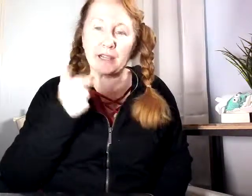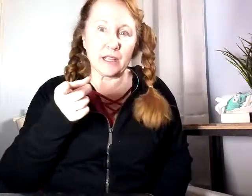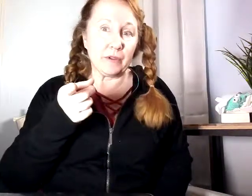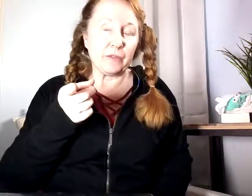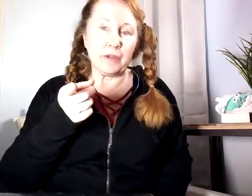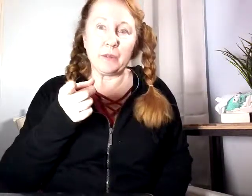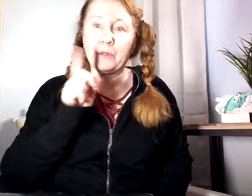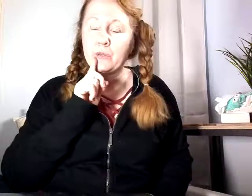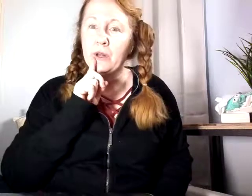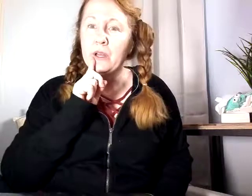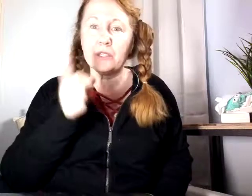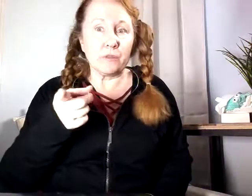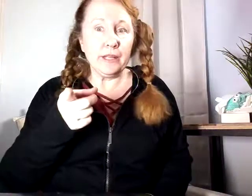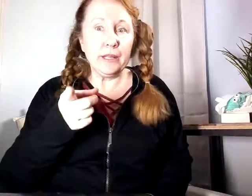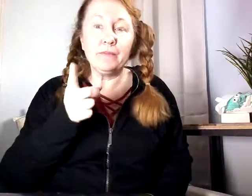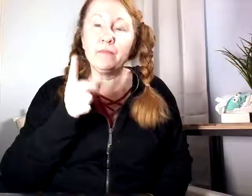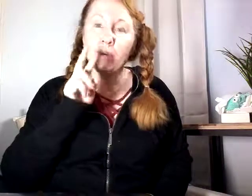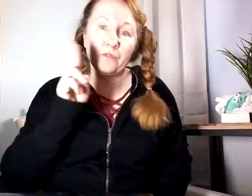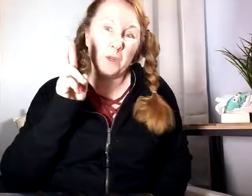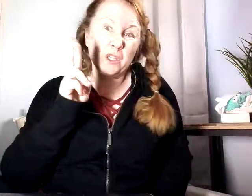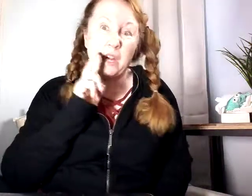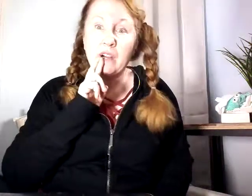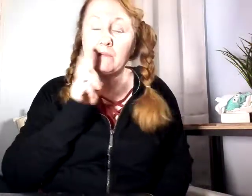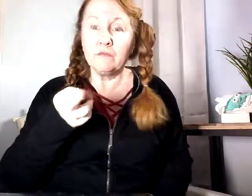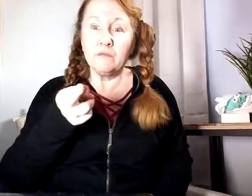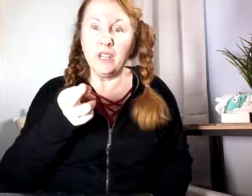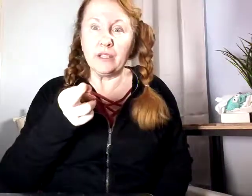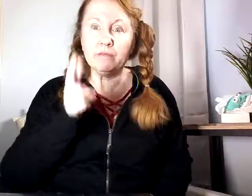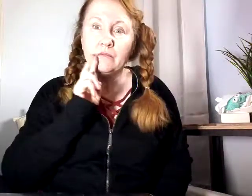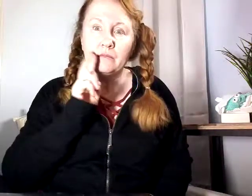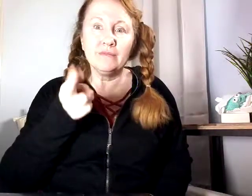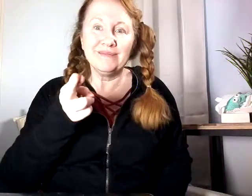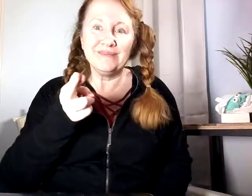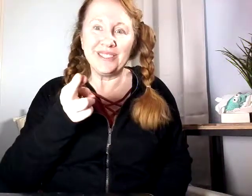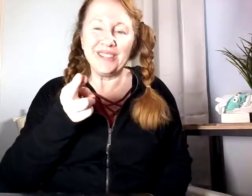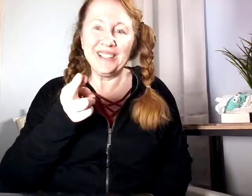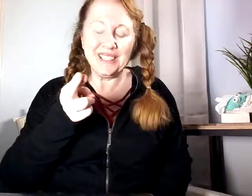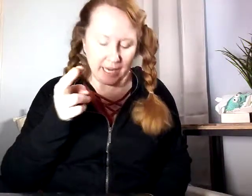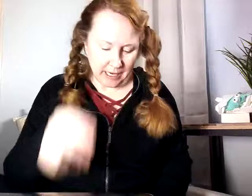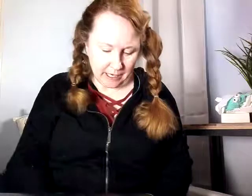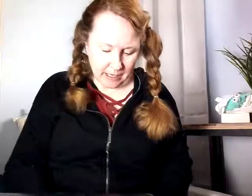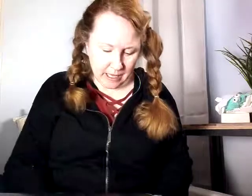coming from deaf people as well. So really, or if you want to do an R, really. They're really saying